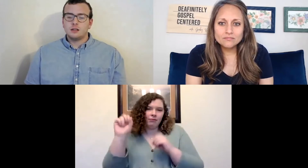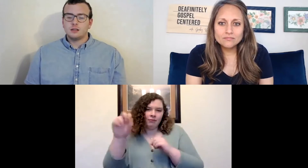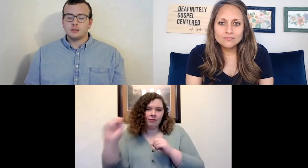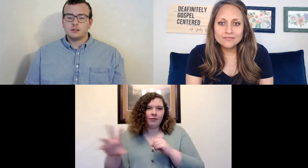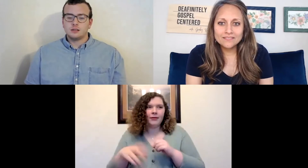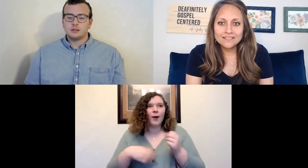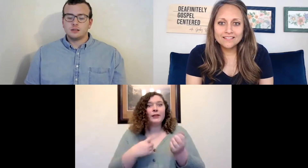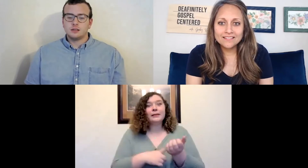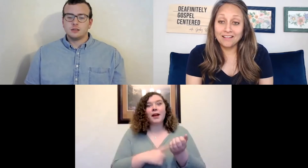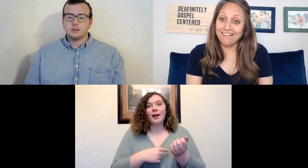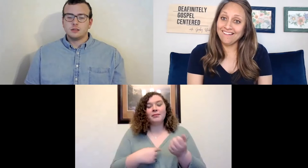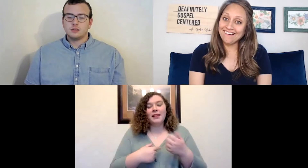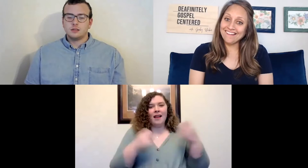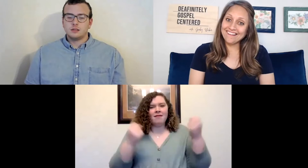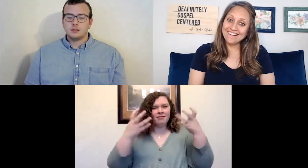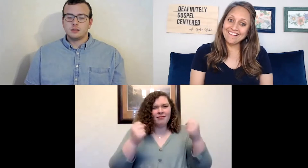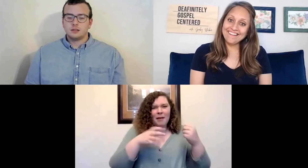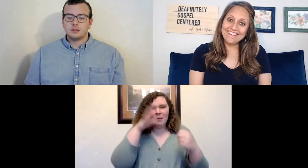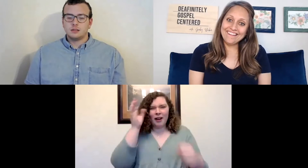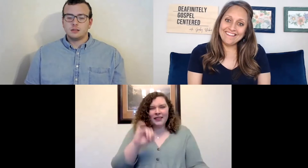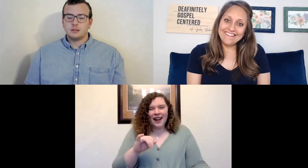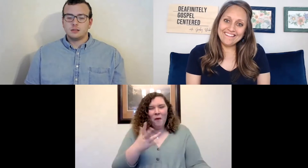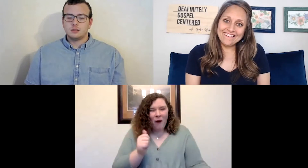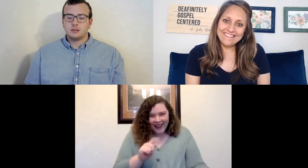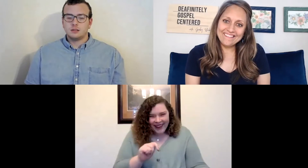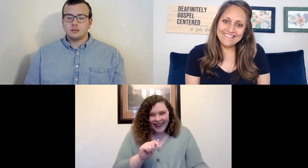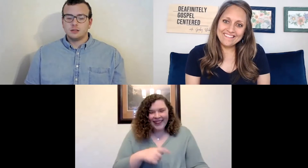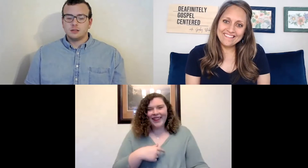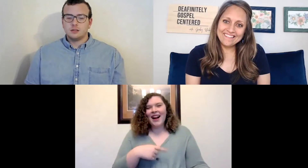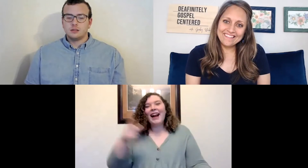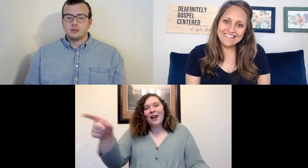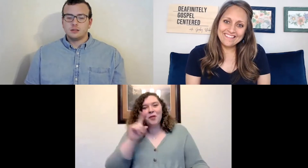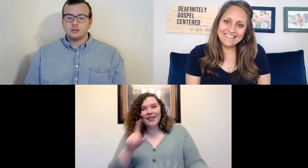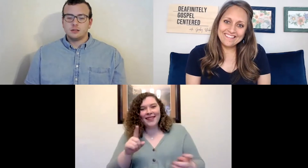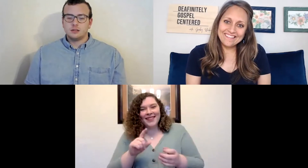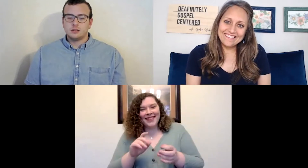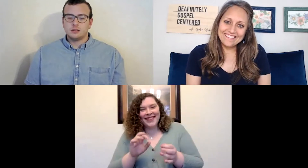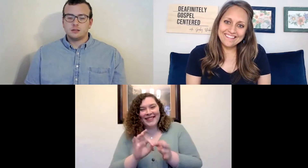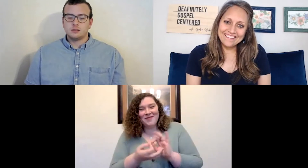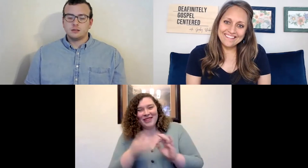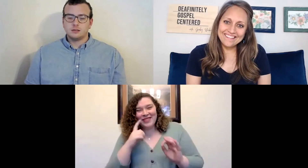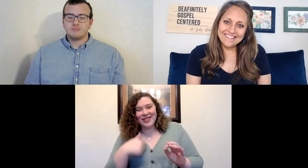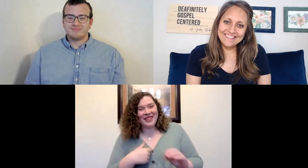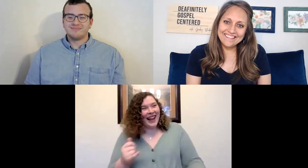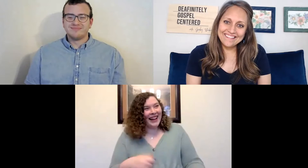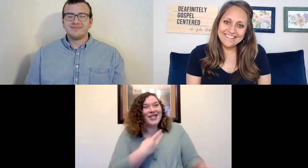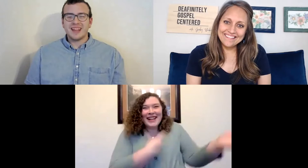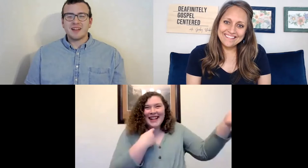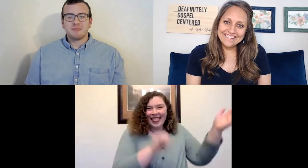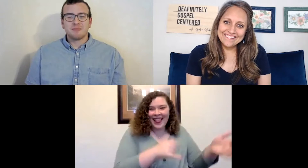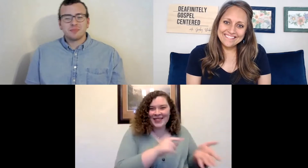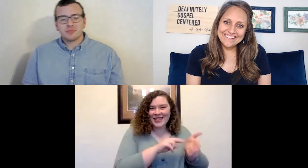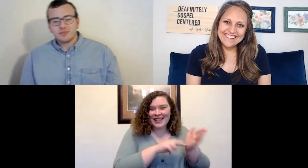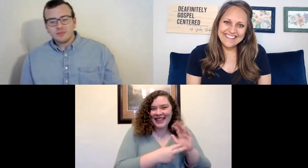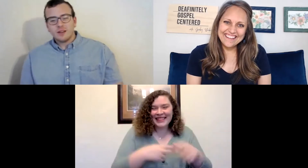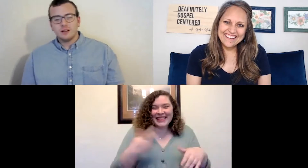I'll be like, oh, he means, whatever it is that he just said. And sometimes I'll sign something and my parents are like, what? And Dakota will, interpret